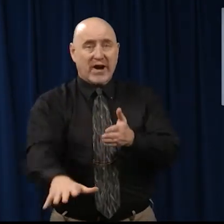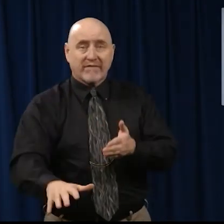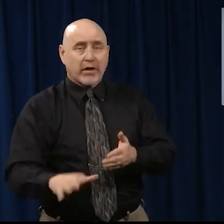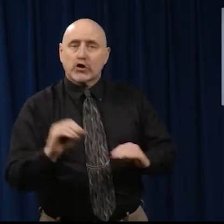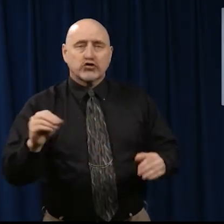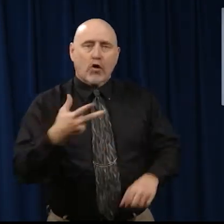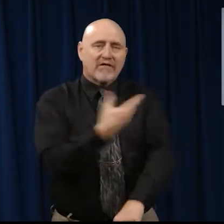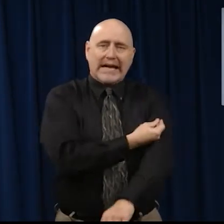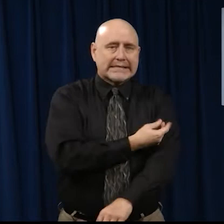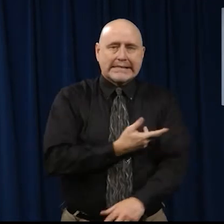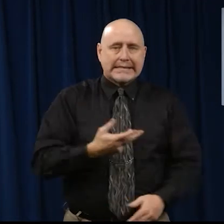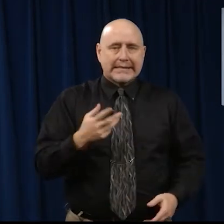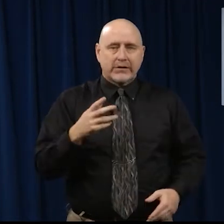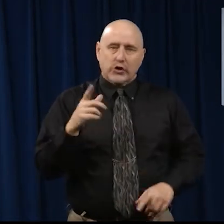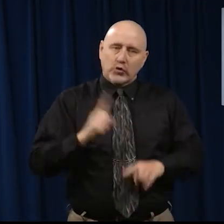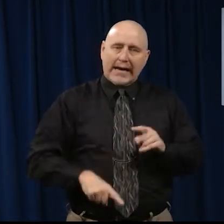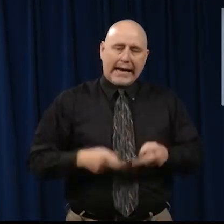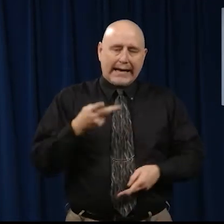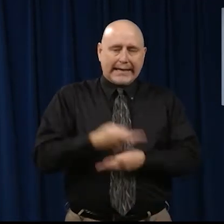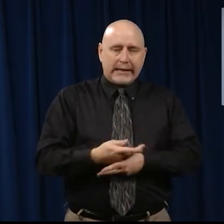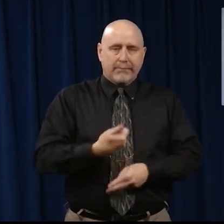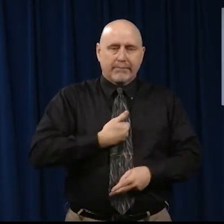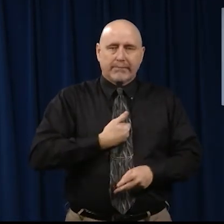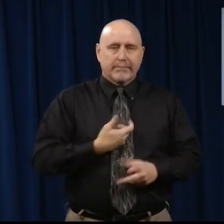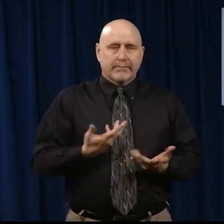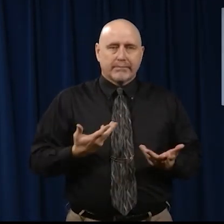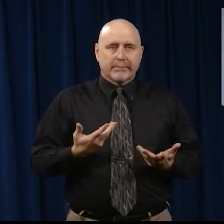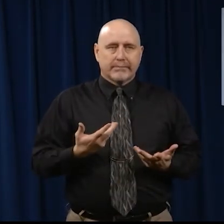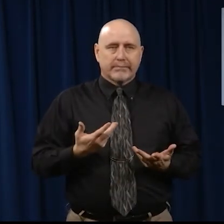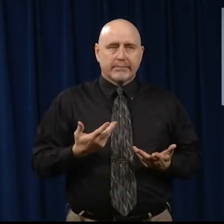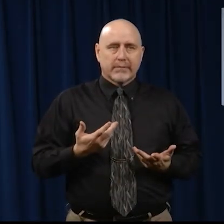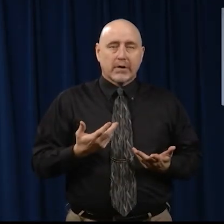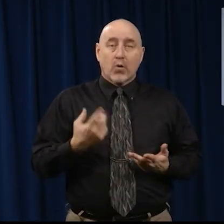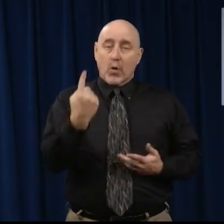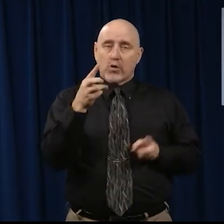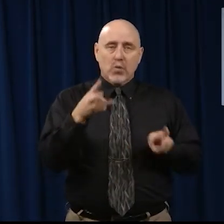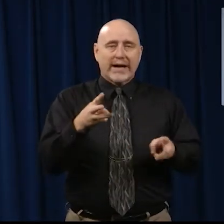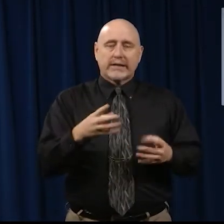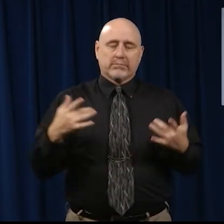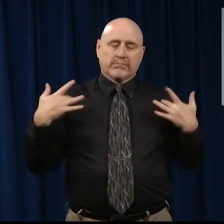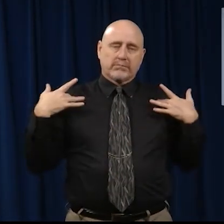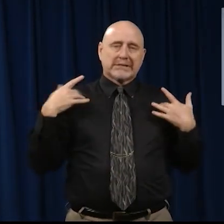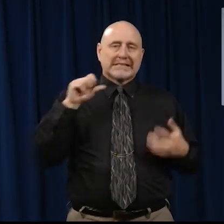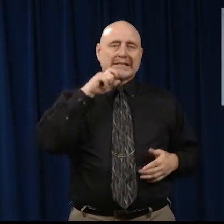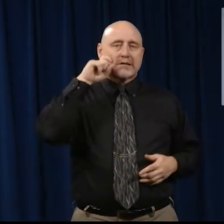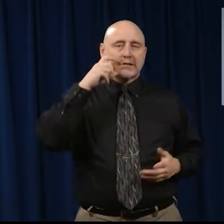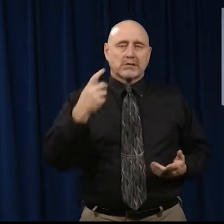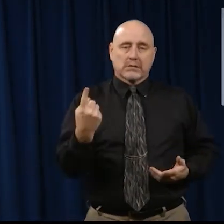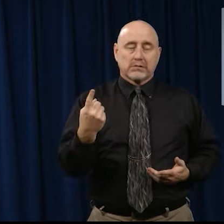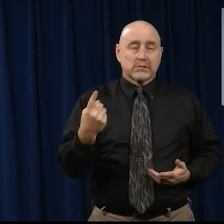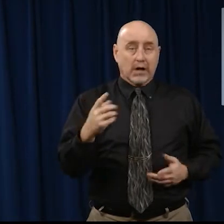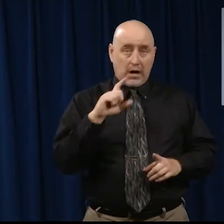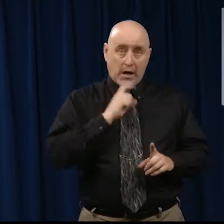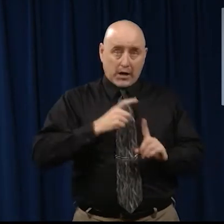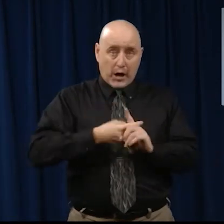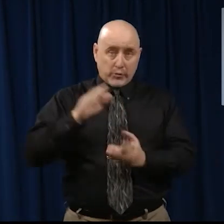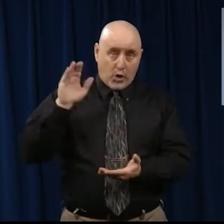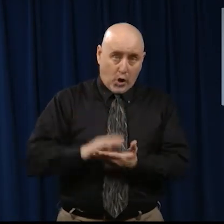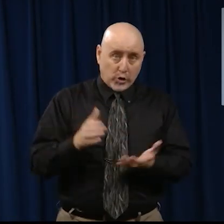rid of. There's no vaccine for it. There's no way you can keep yourself from getting it other than not having sex. Will a condom lower